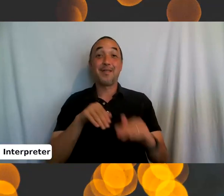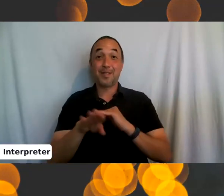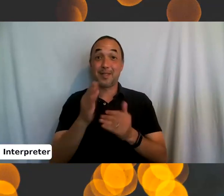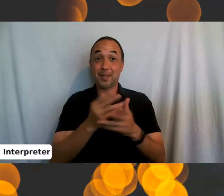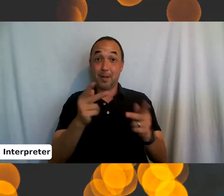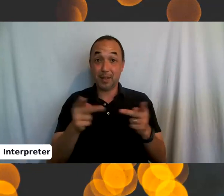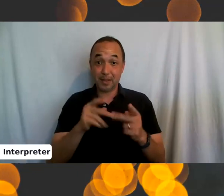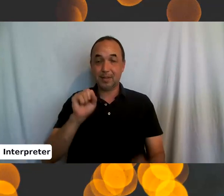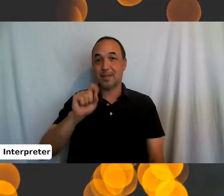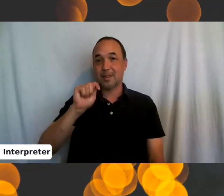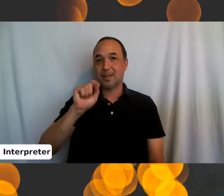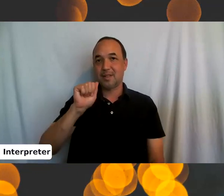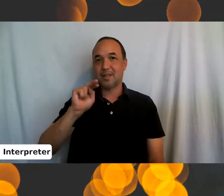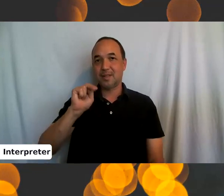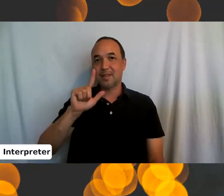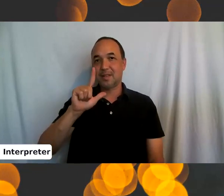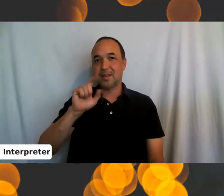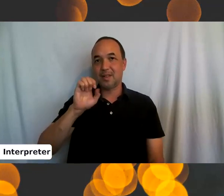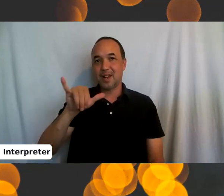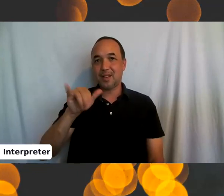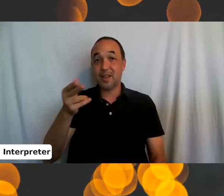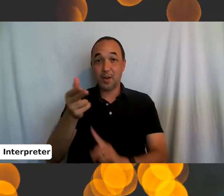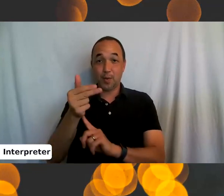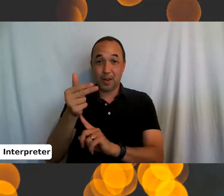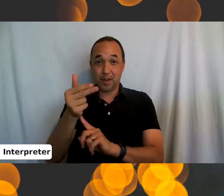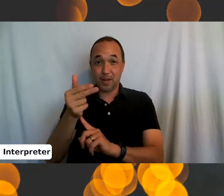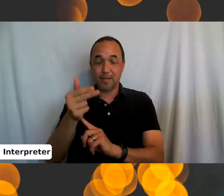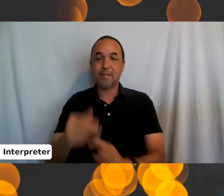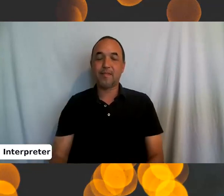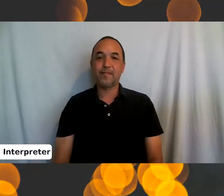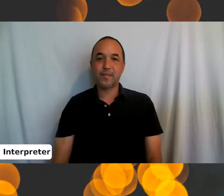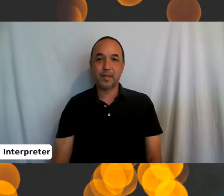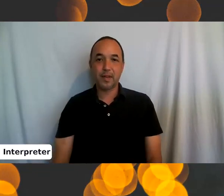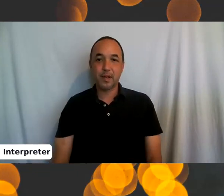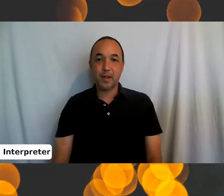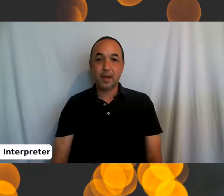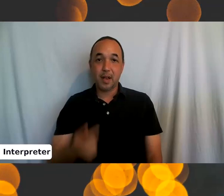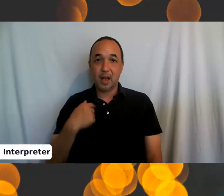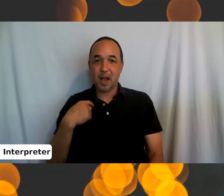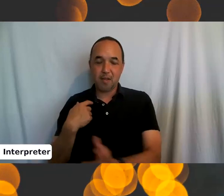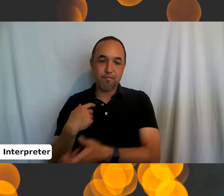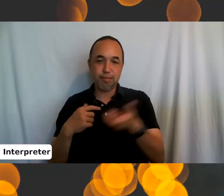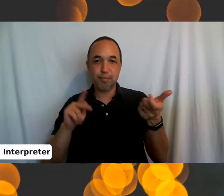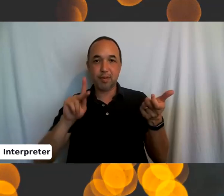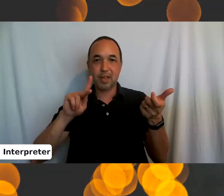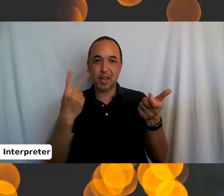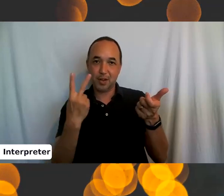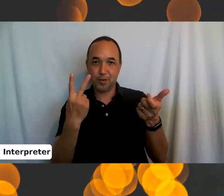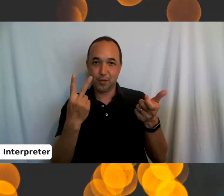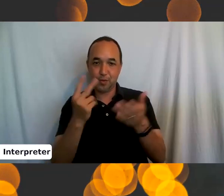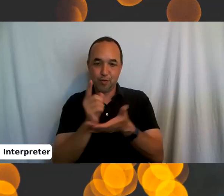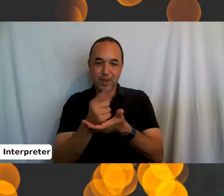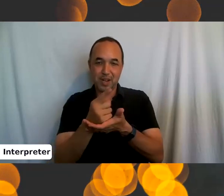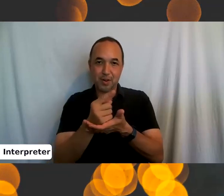at the Stanley Hotel once, again, bring up the Stanley, and I pulled out a K2 meter and I put it on the bed and I said,